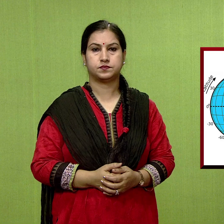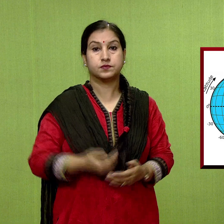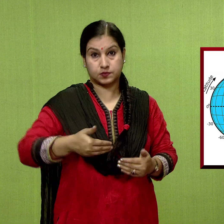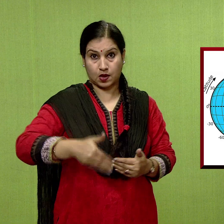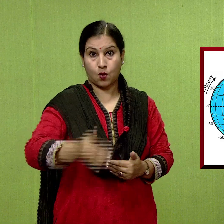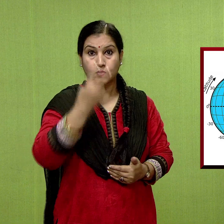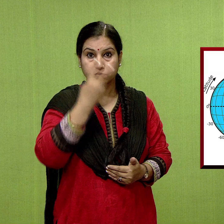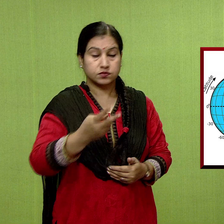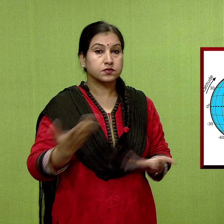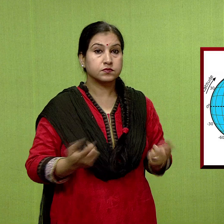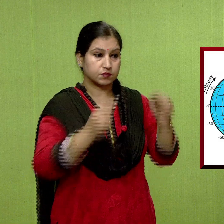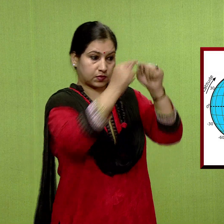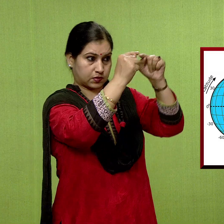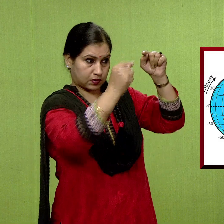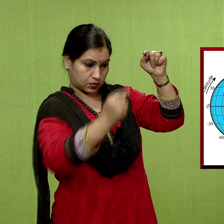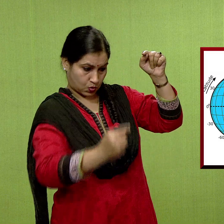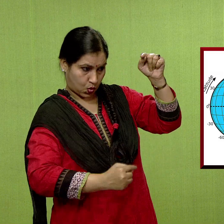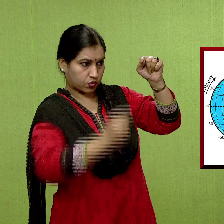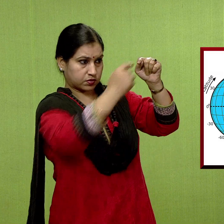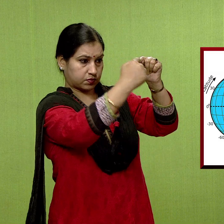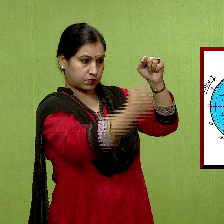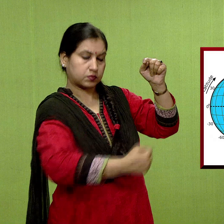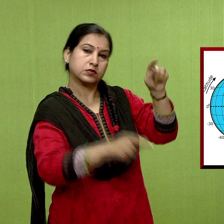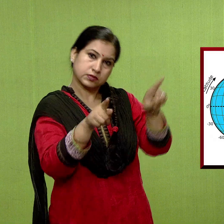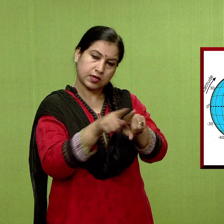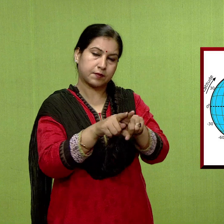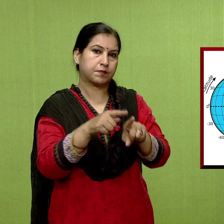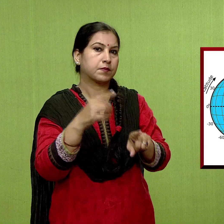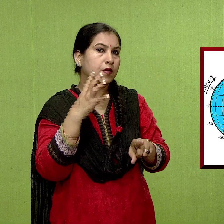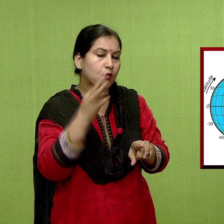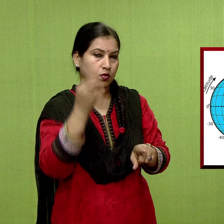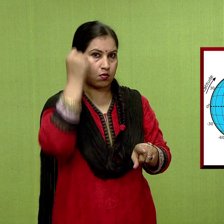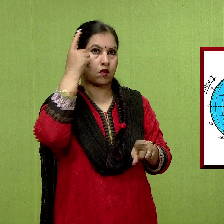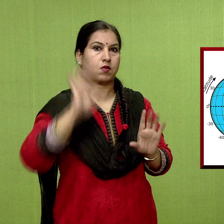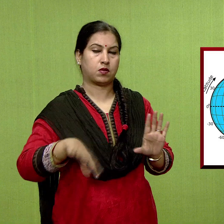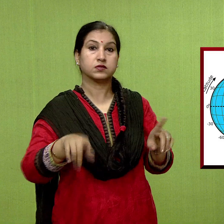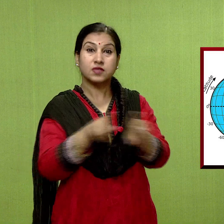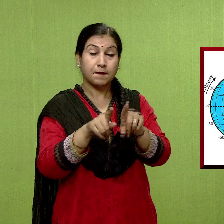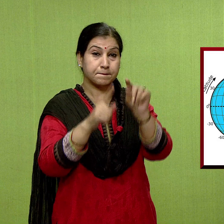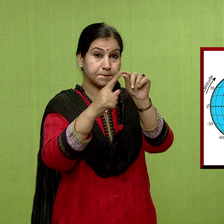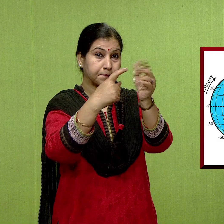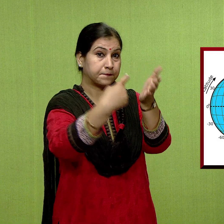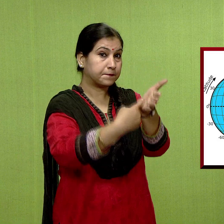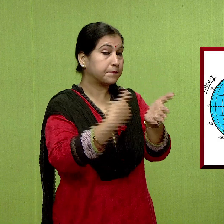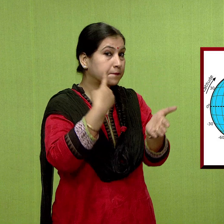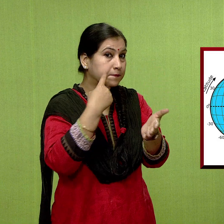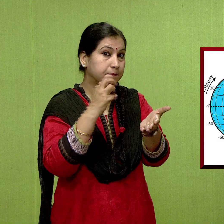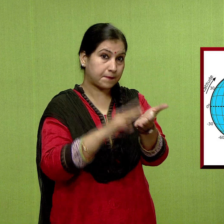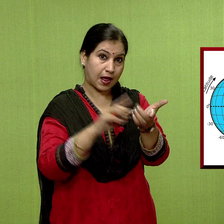We can now understand the longitude in a similar way. Prime meridian is the